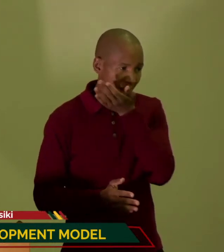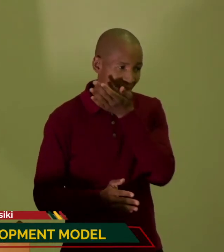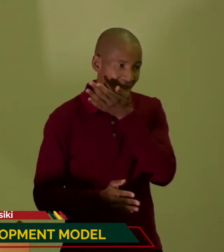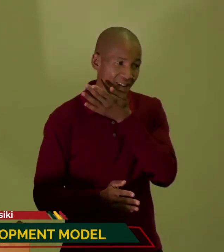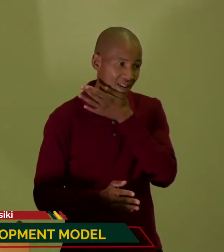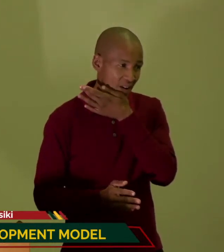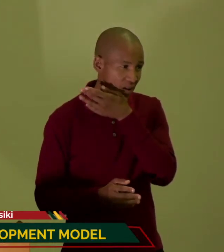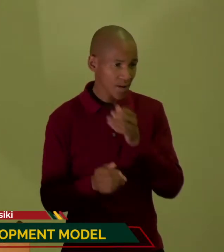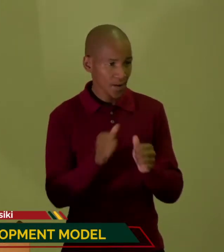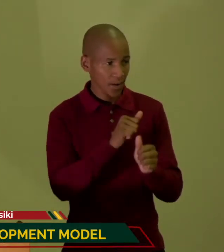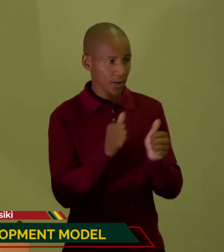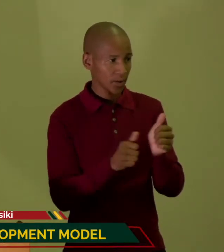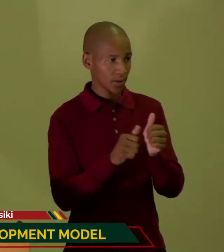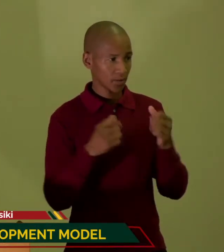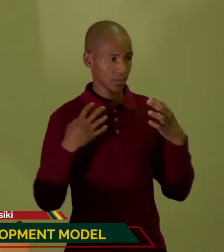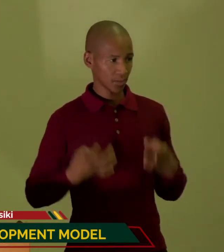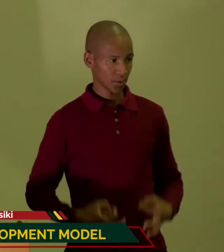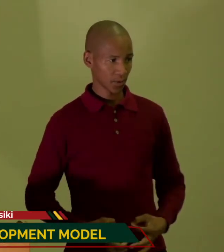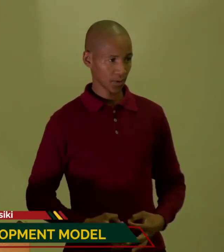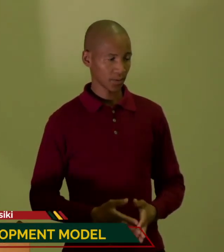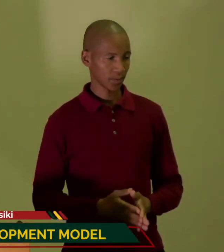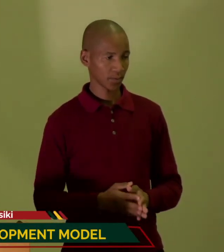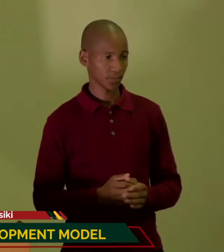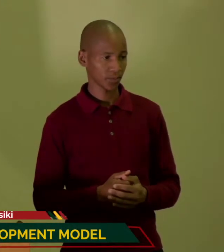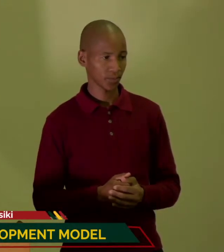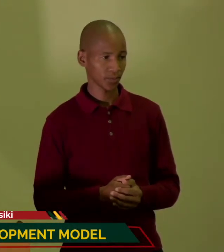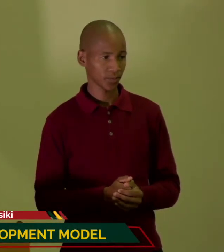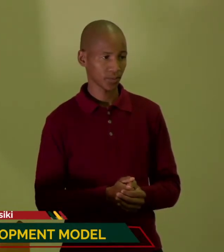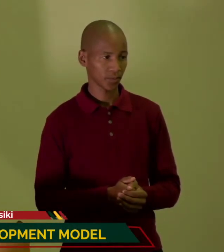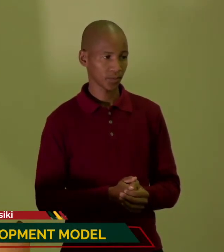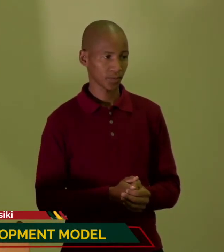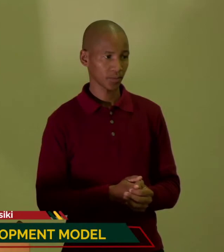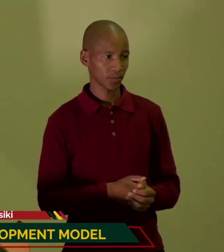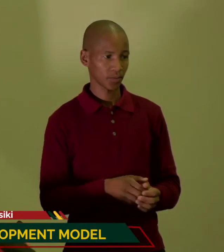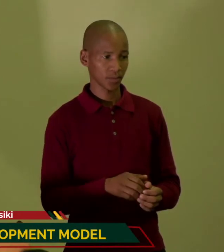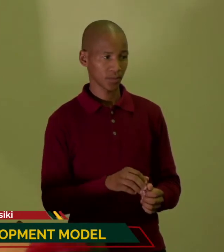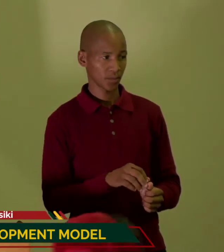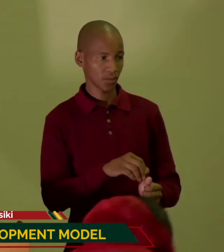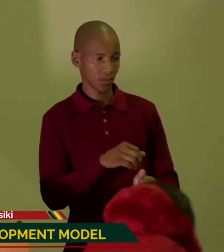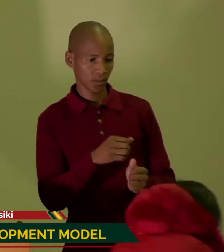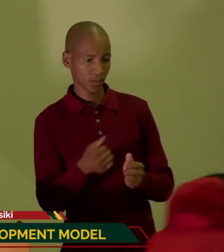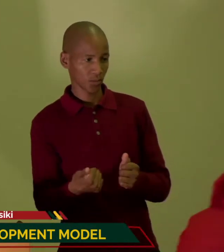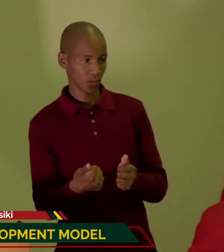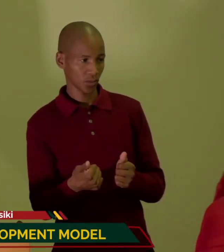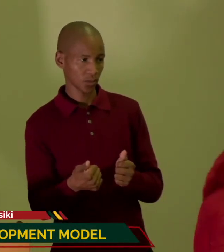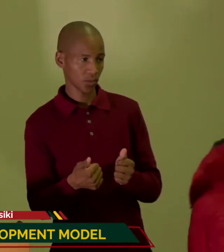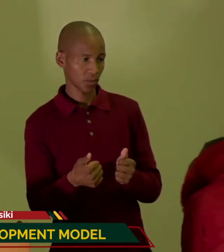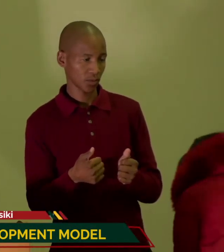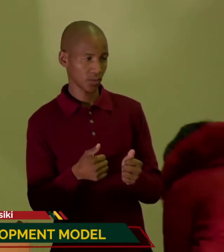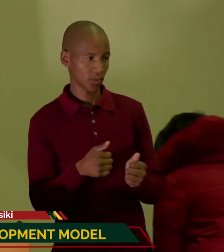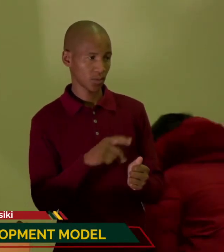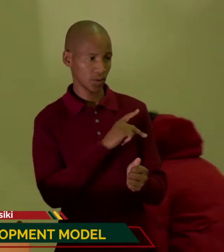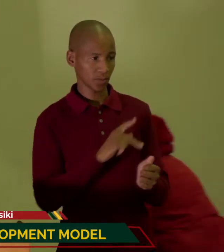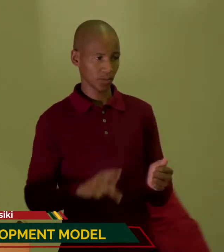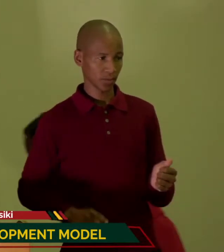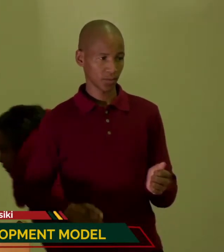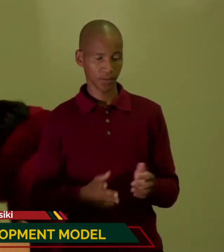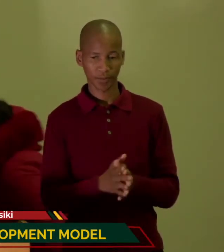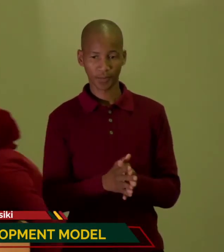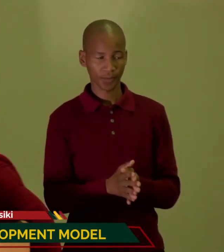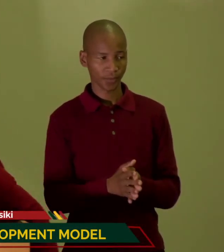Executive Mayor, next to the acting Premier, today we have our Premier